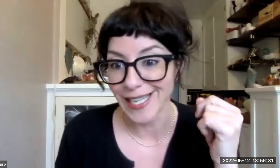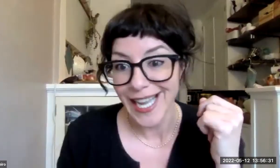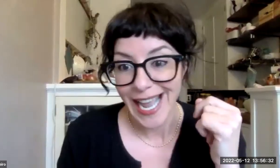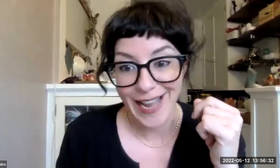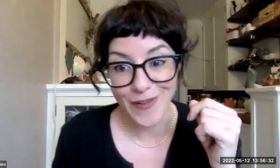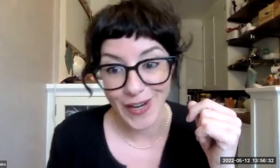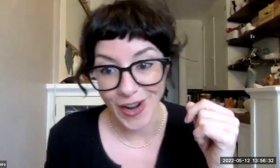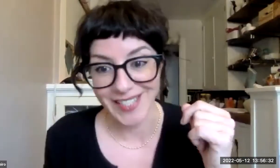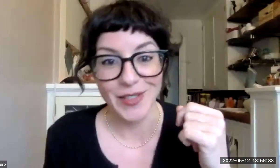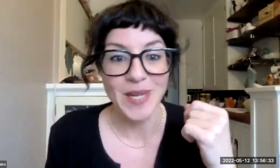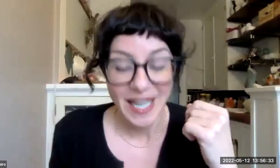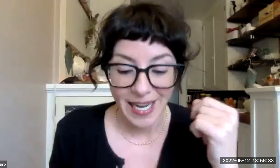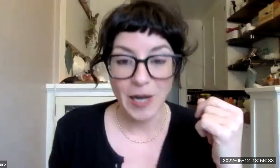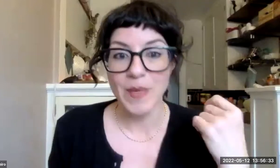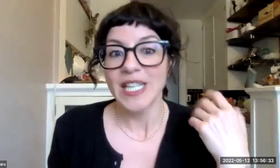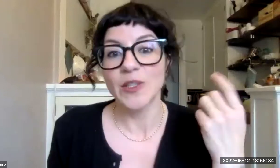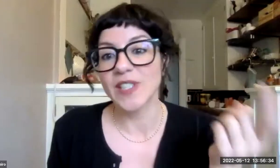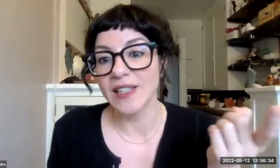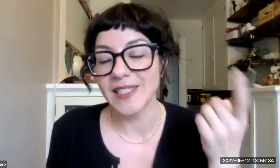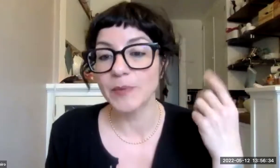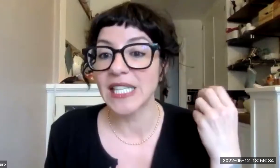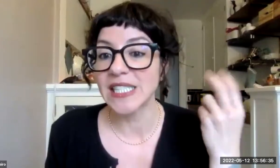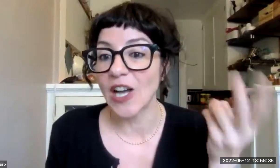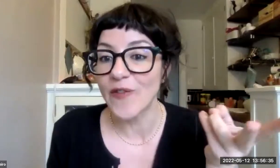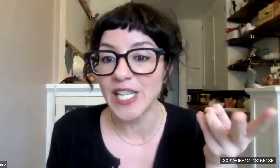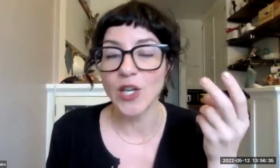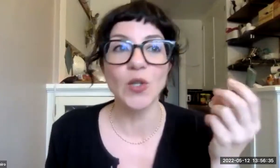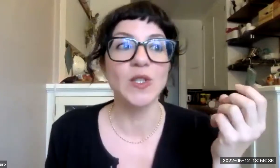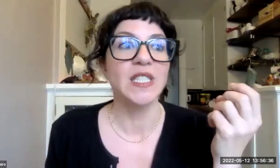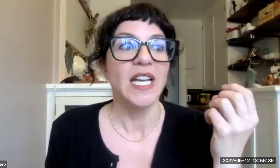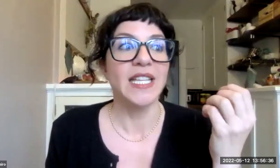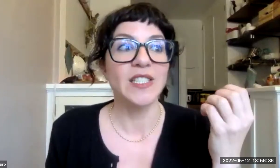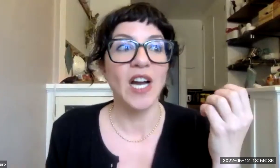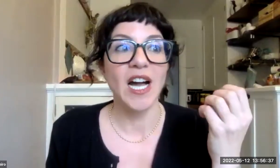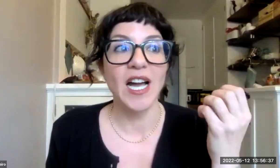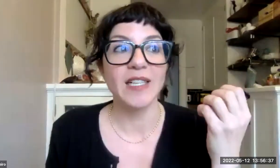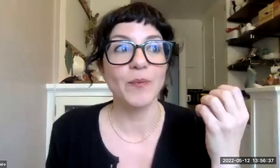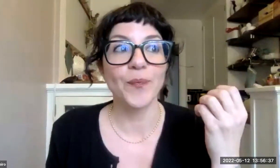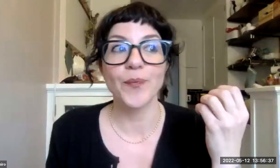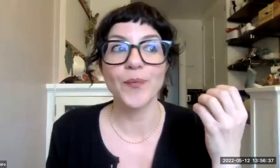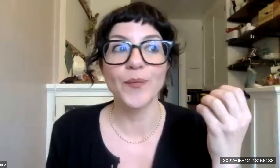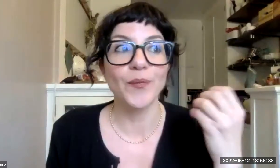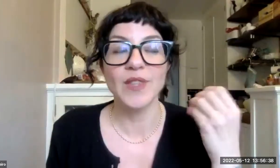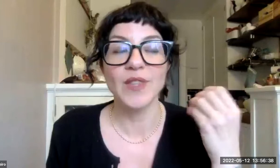tidy and very awesome. So it's got lesson plans, it's got videos, it's got